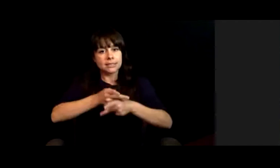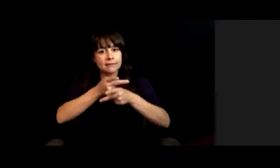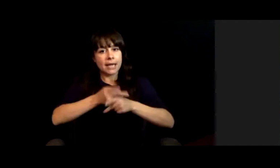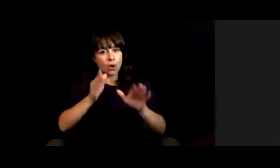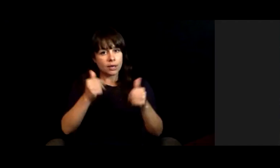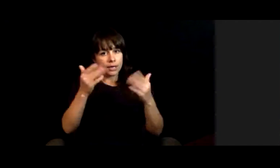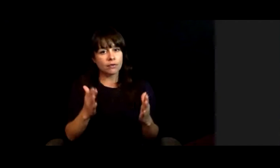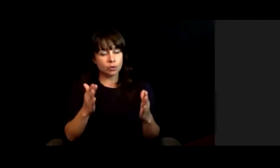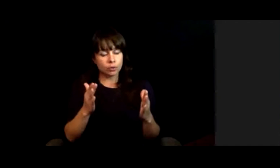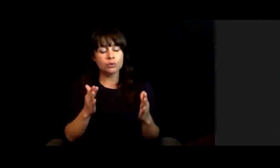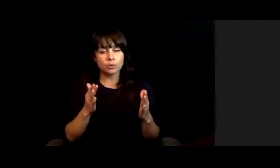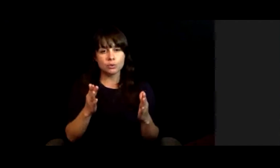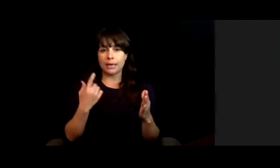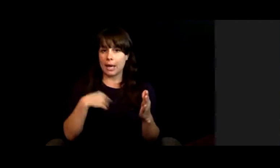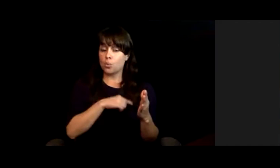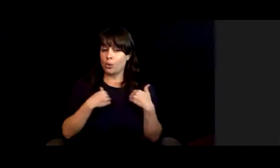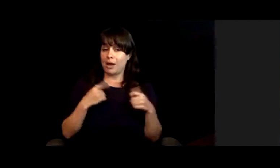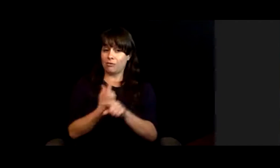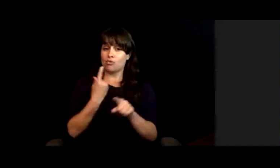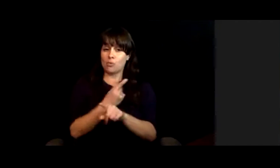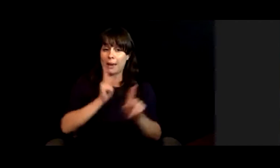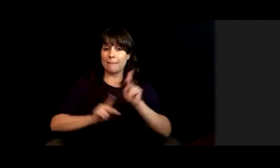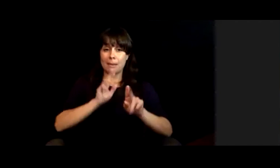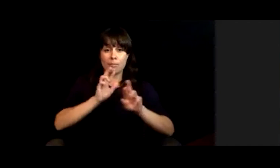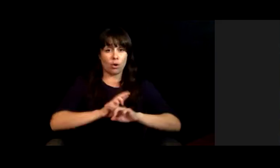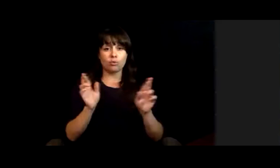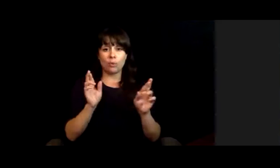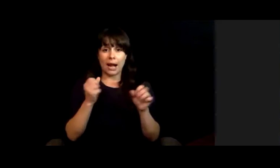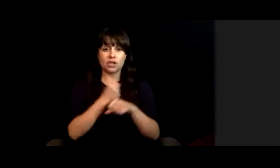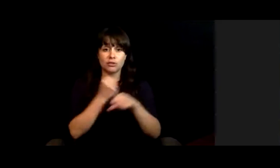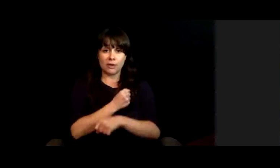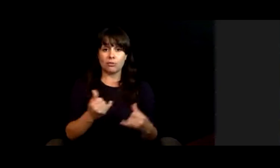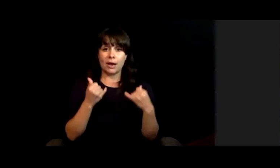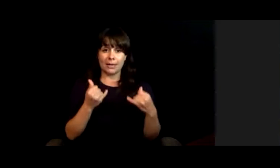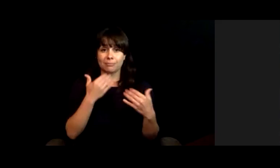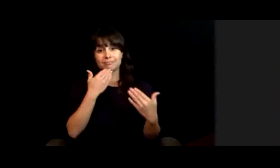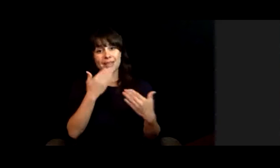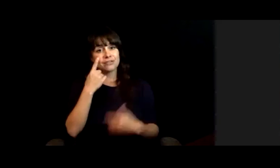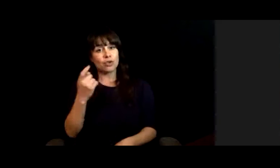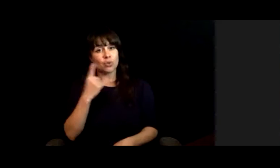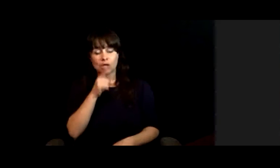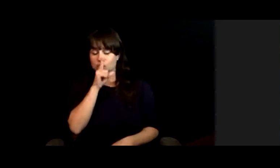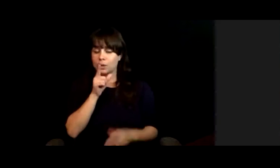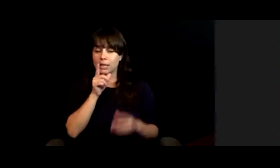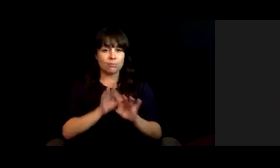I, I think we've got the right people in the right place right now. So thanks for this question. It's very